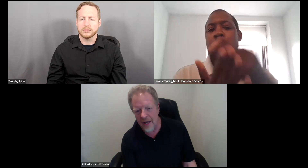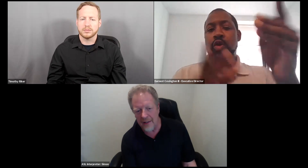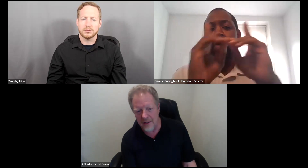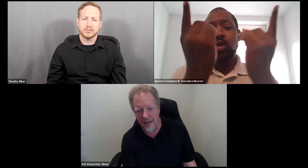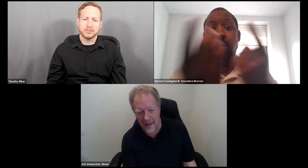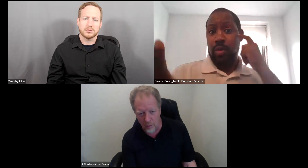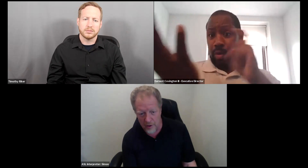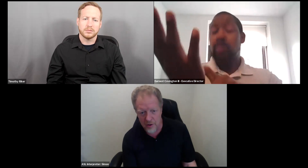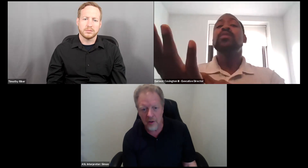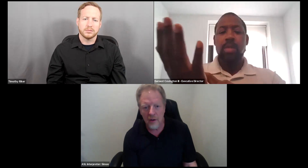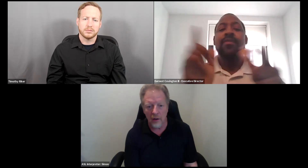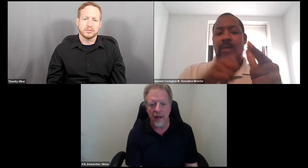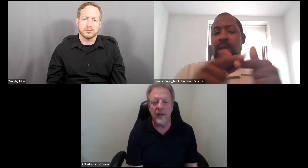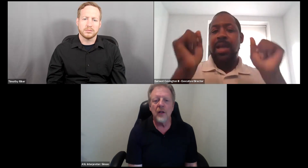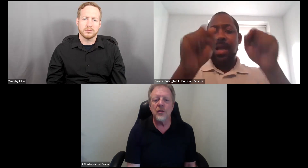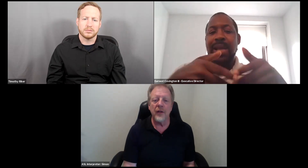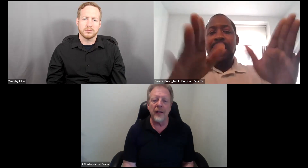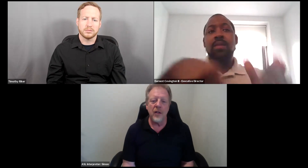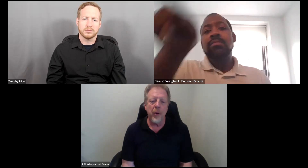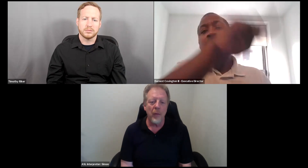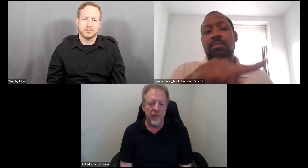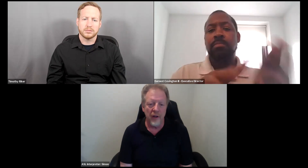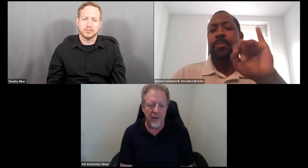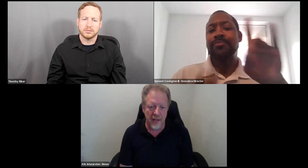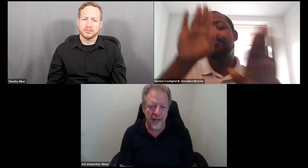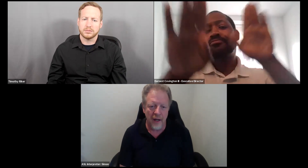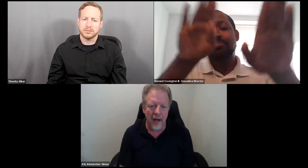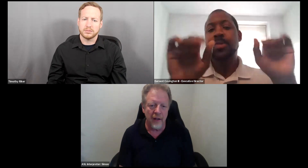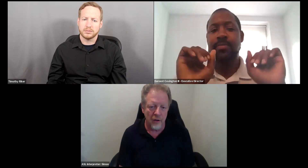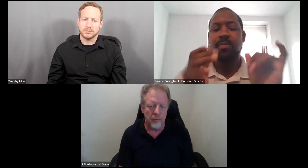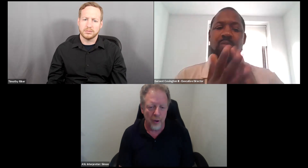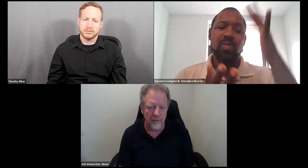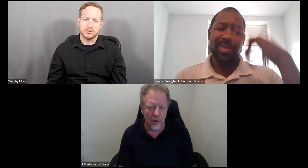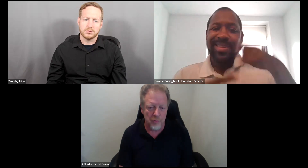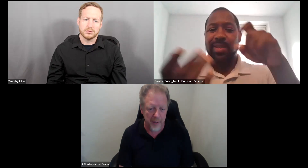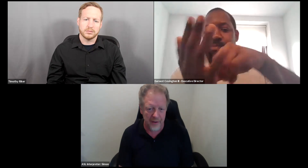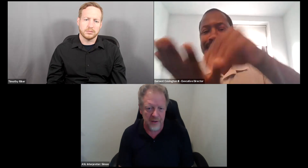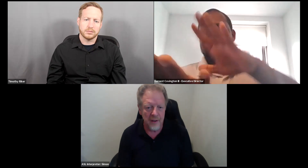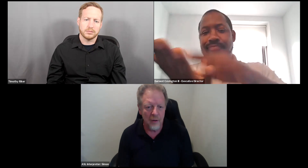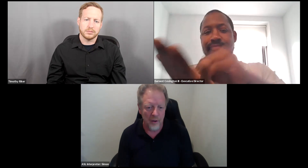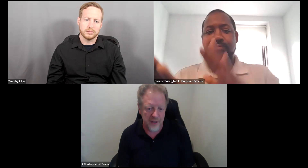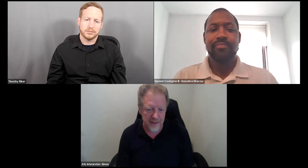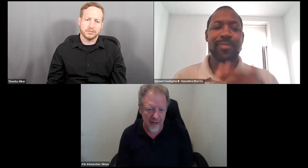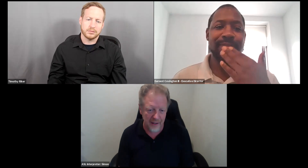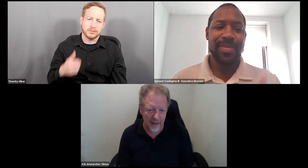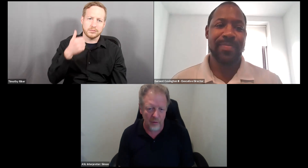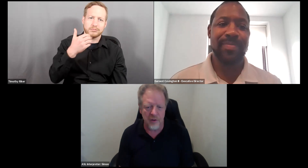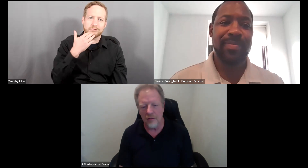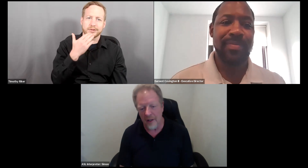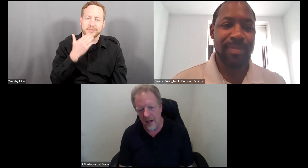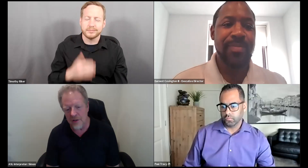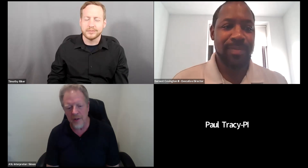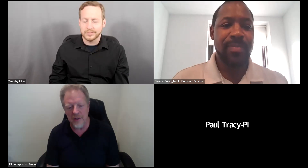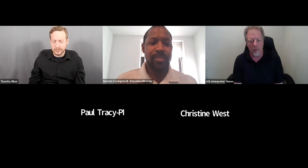inserted that into the language. Okay, so that the department realizes that they can go ahead and put in for those bids. Once they see that in the language,